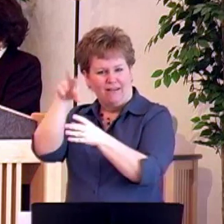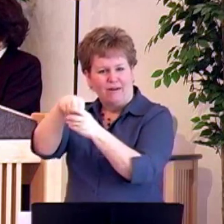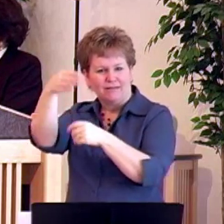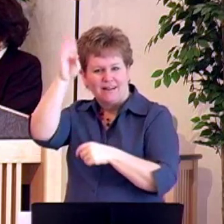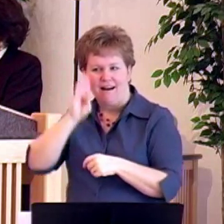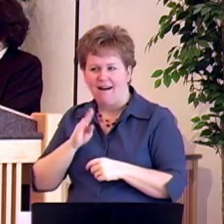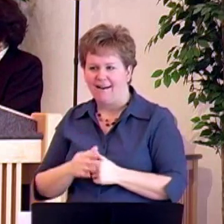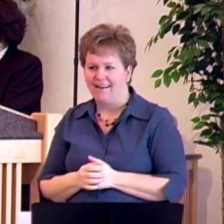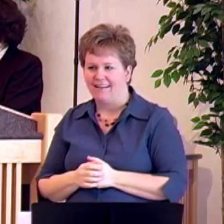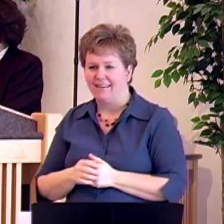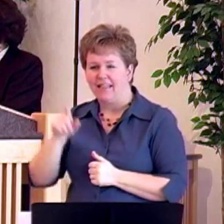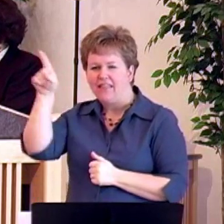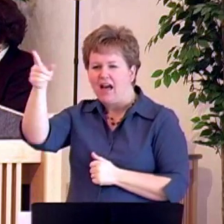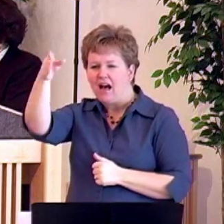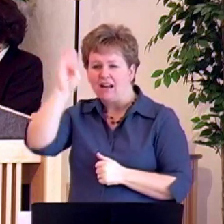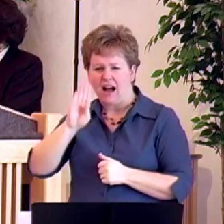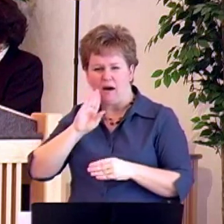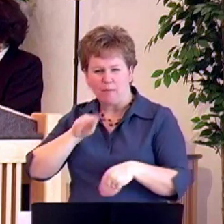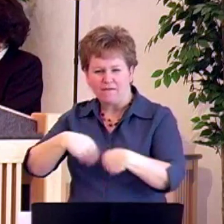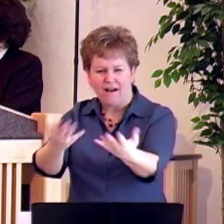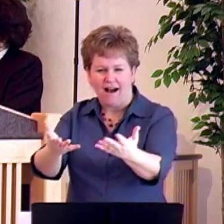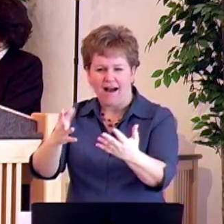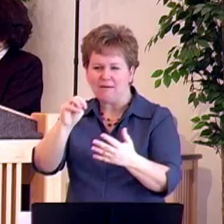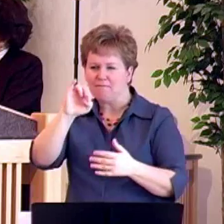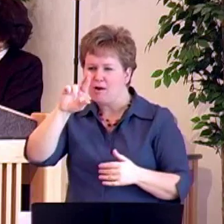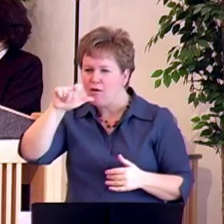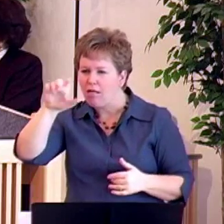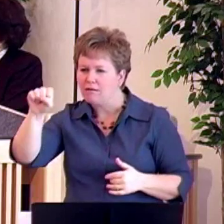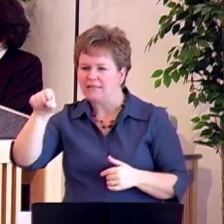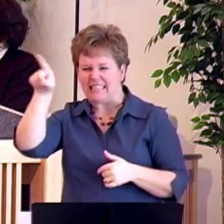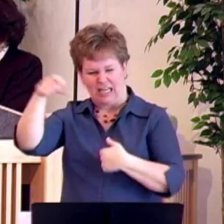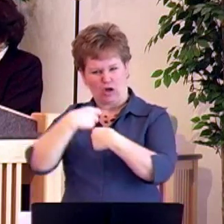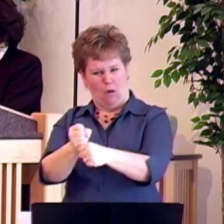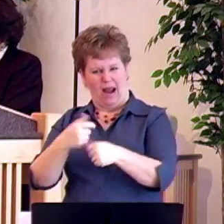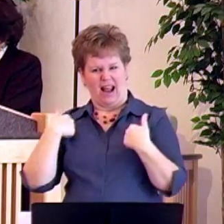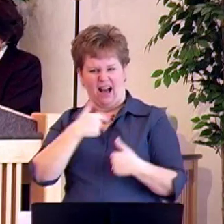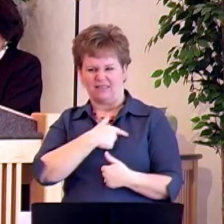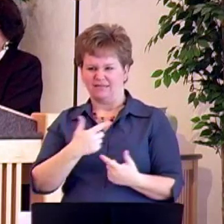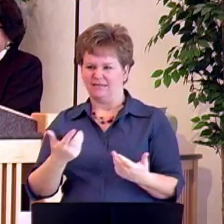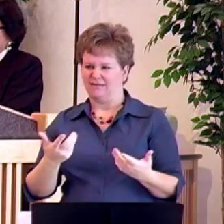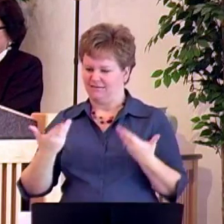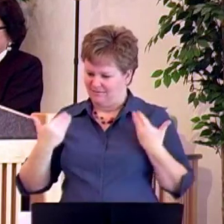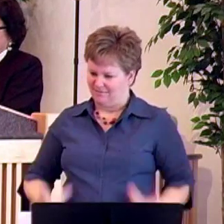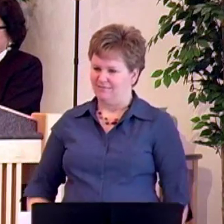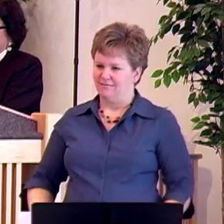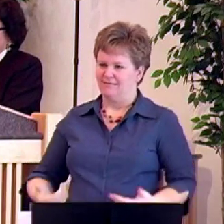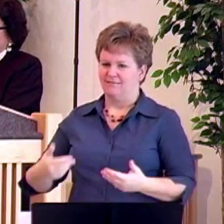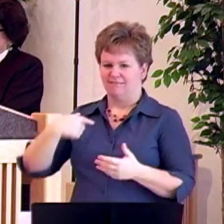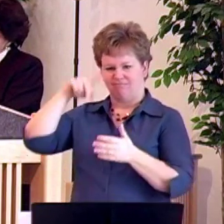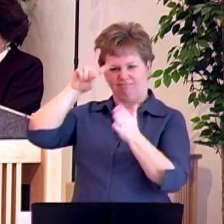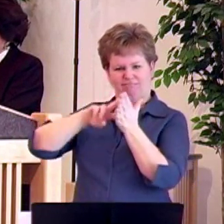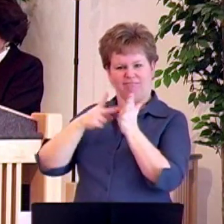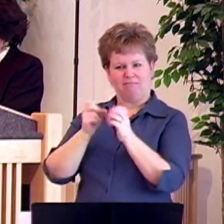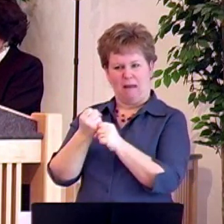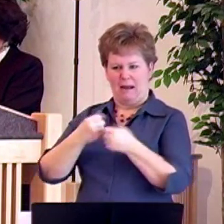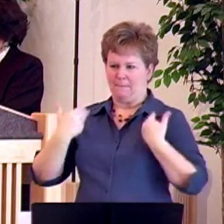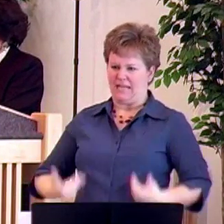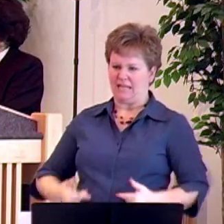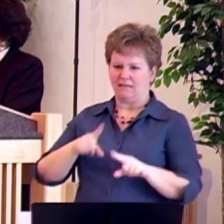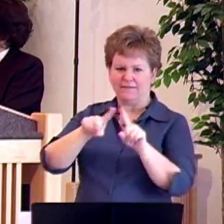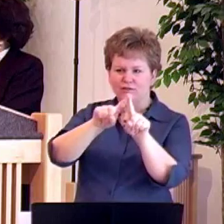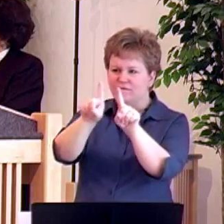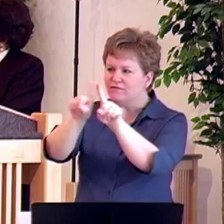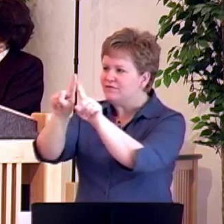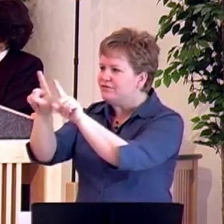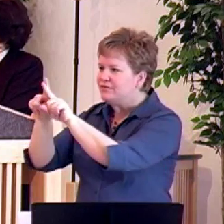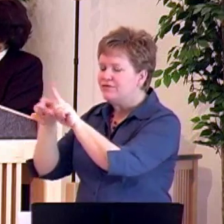our God, a God of miracles, a God who creates us to be the people that he needs us to be,